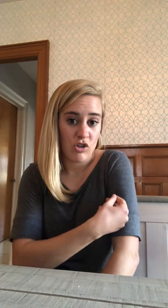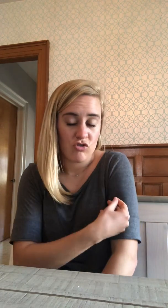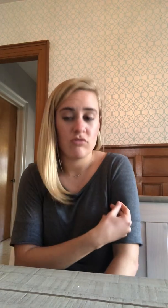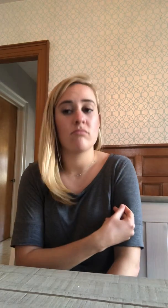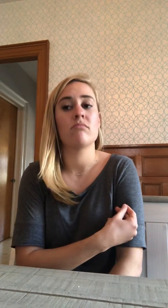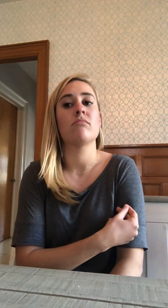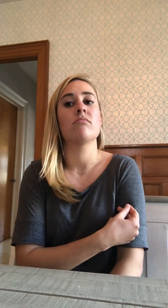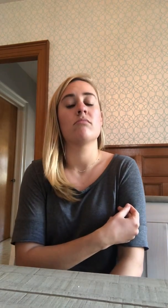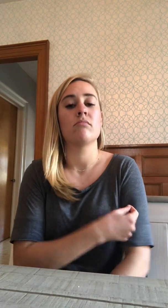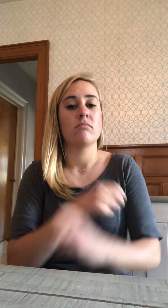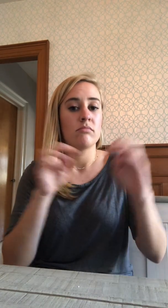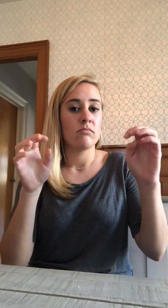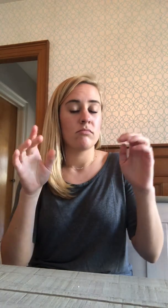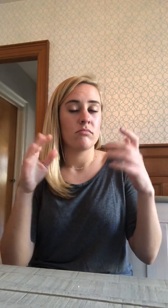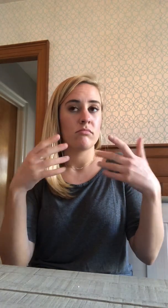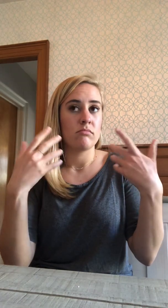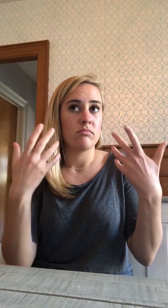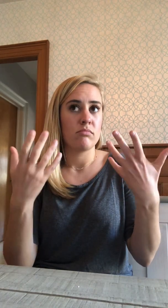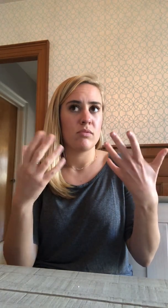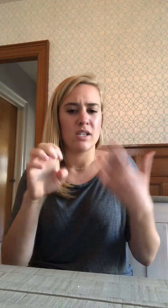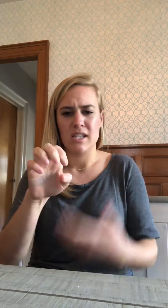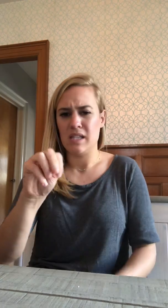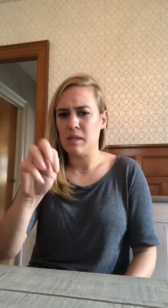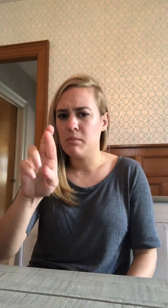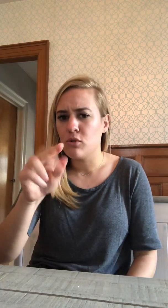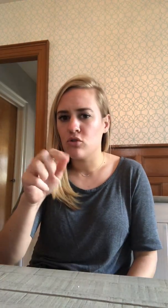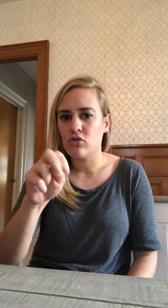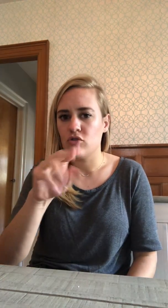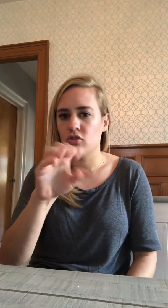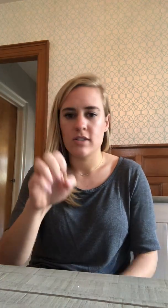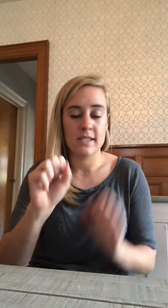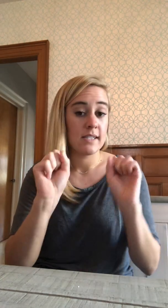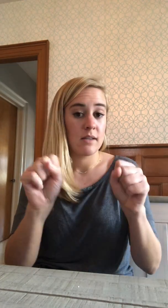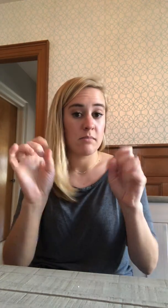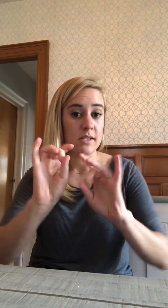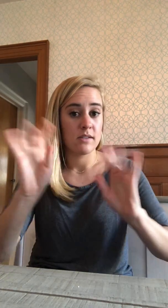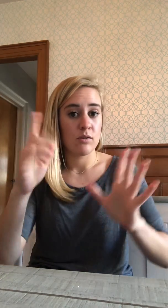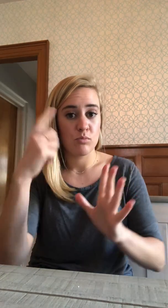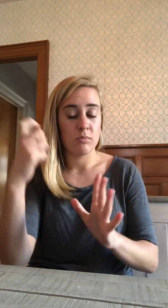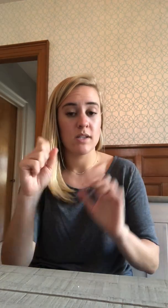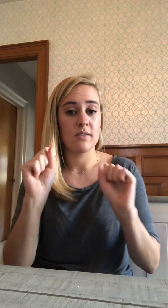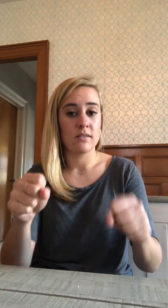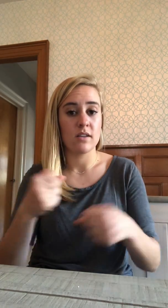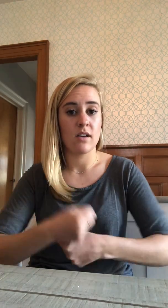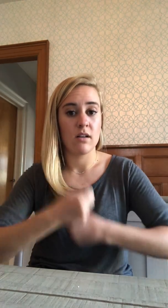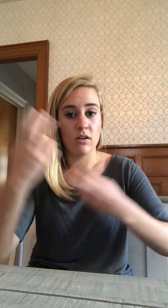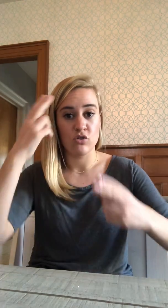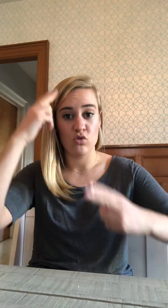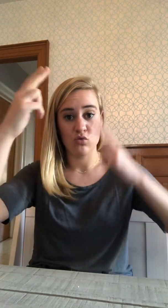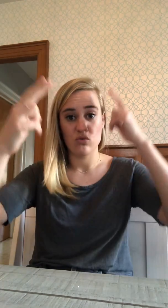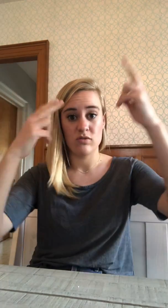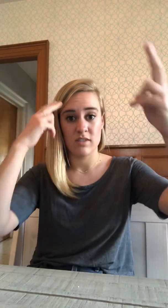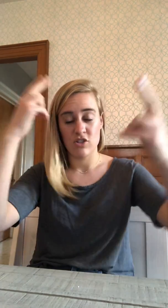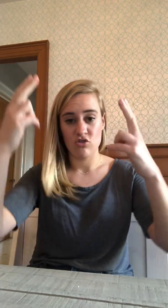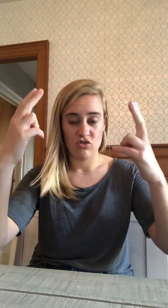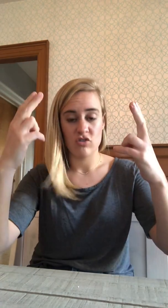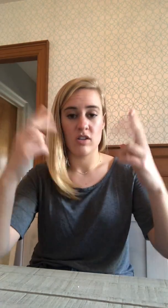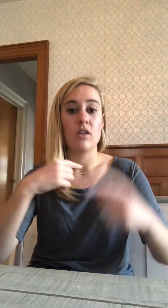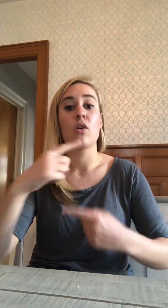The emergencies can be terrible because the ketamine can induce hallucinations on emergence. So you've got a patient